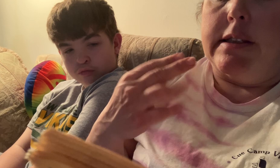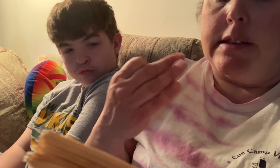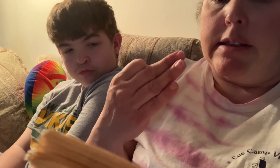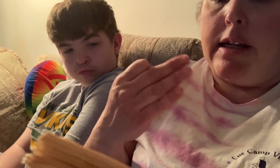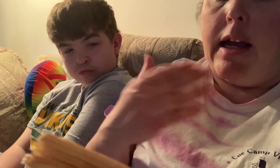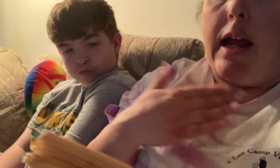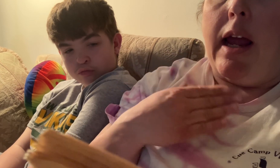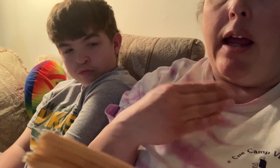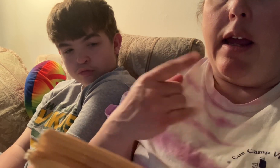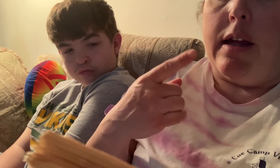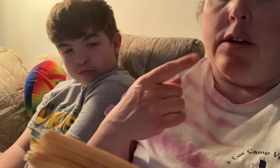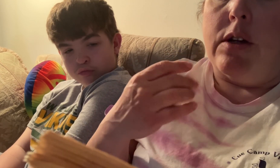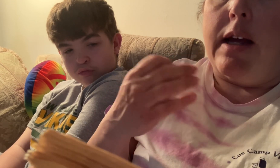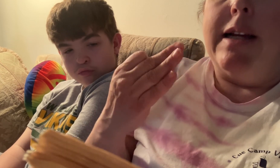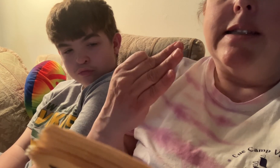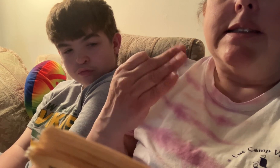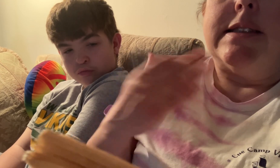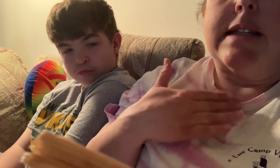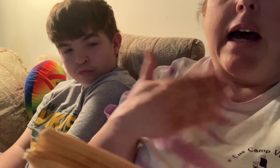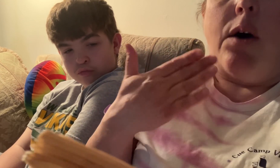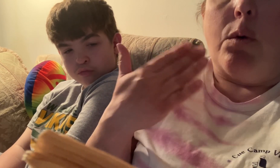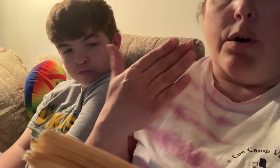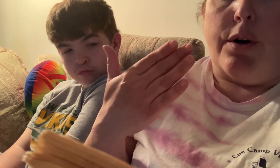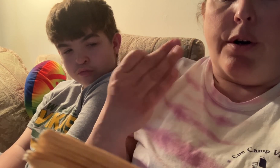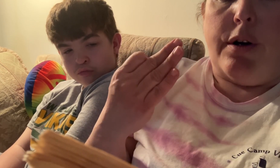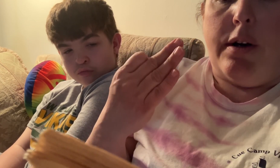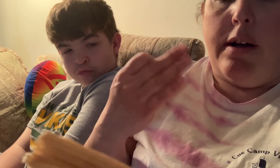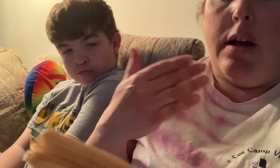dislikes and sour